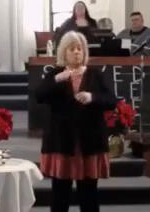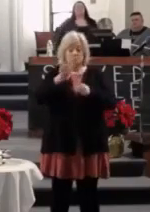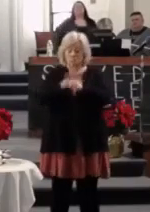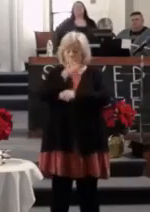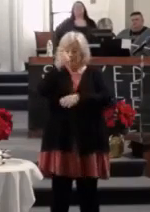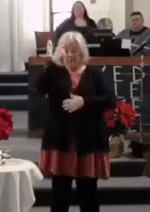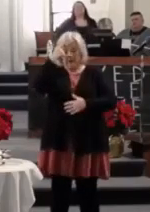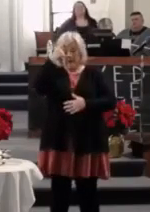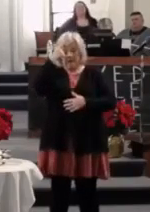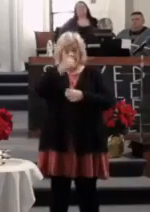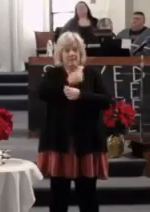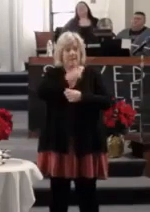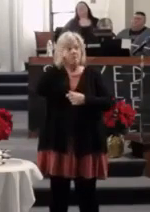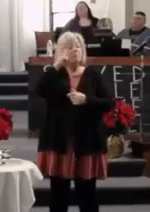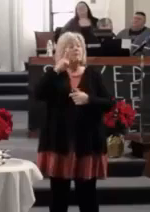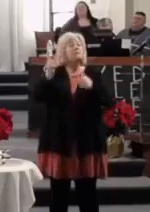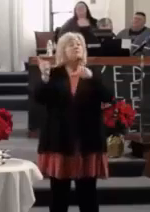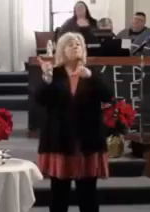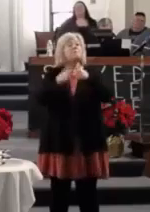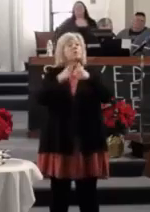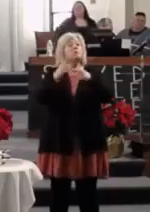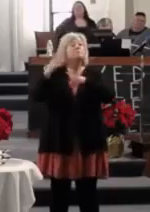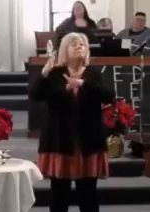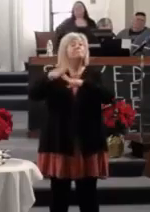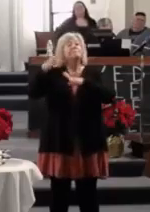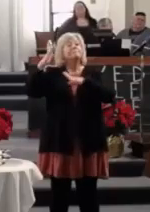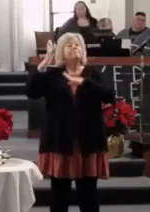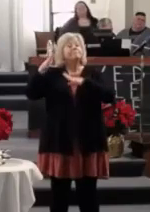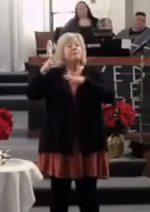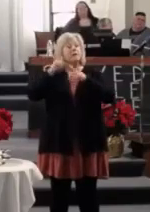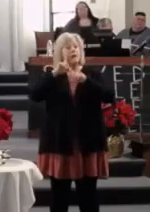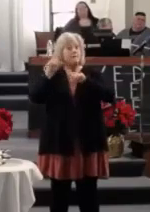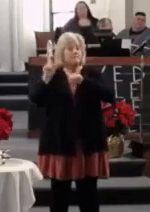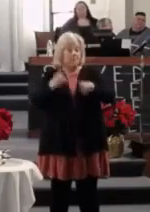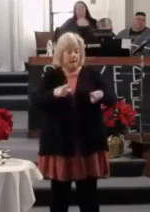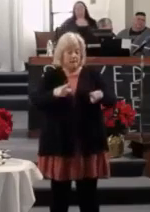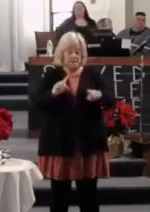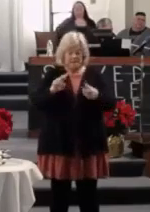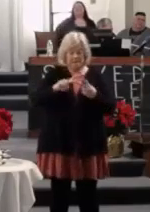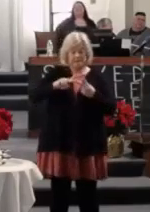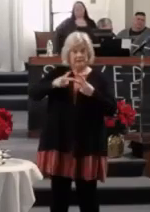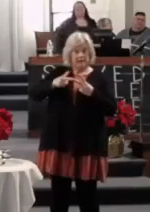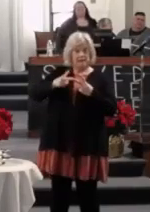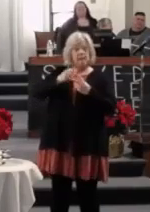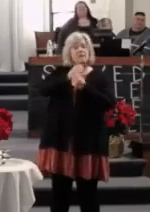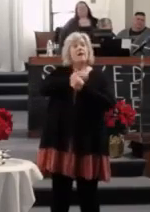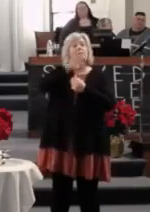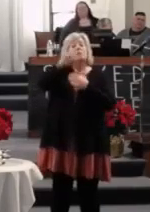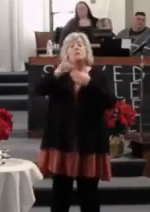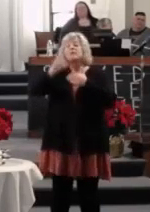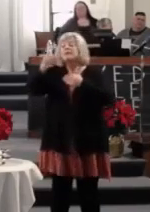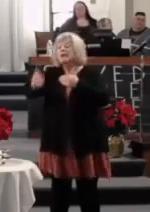mind. This is the first and greatest commandment. The second is like it. Love